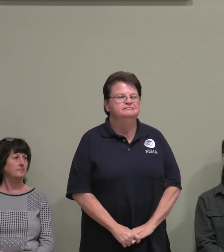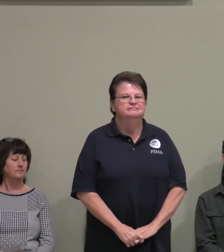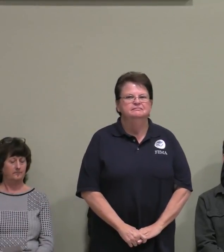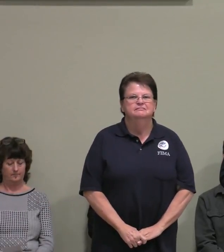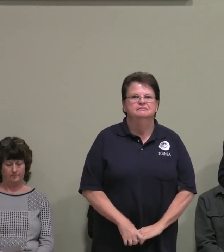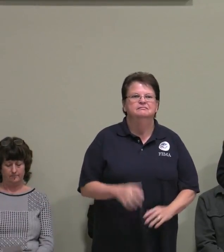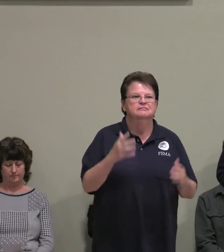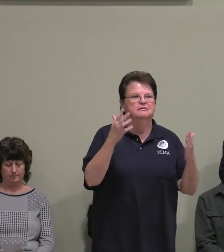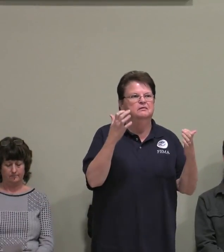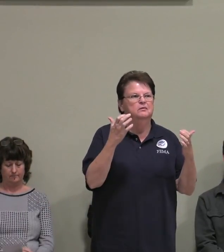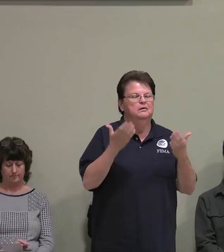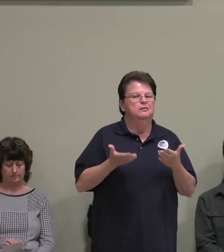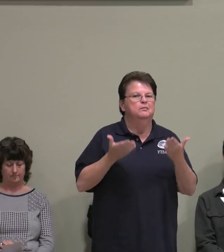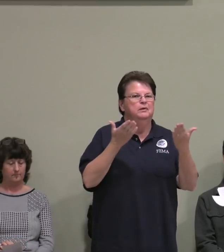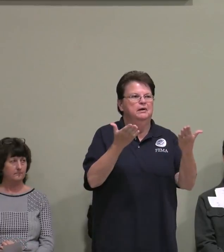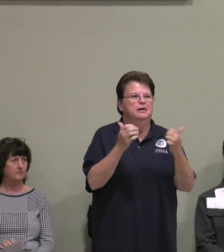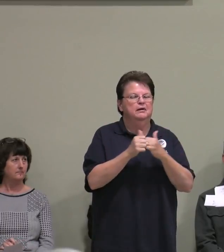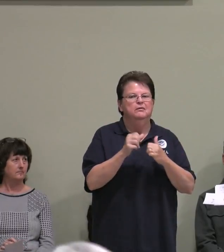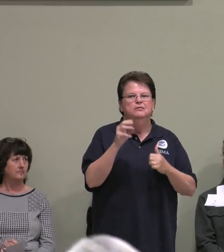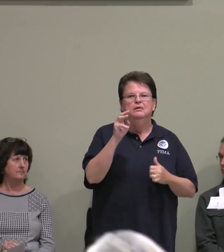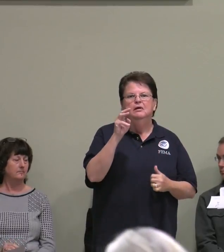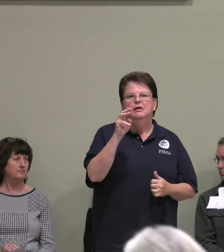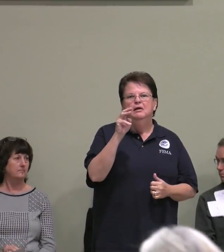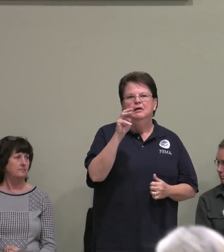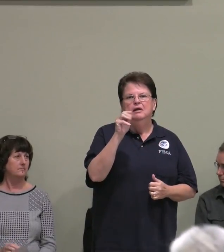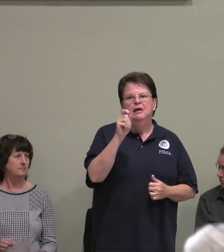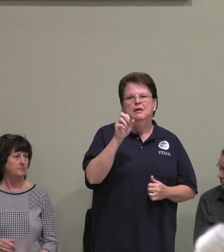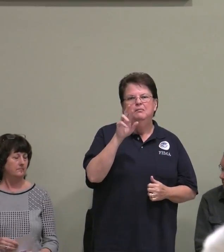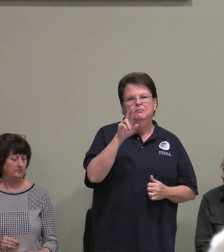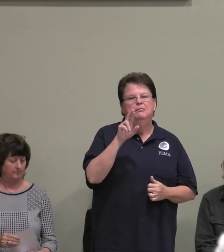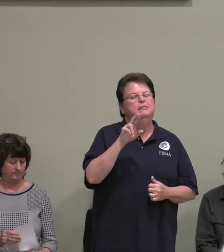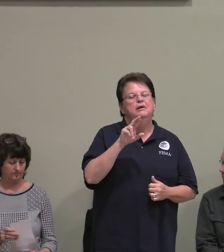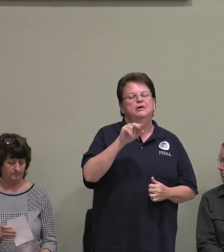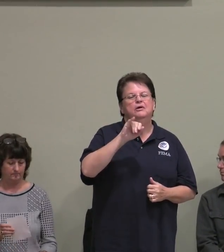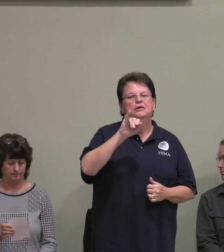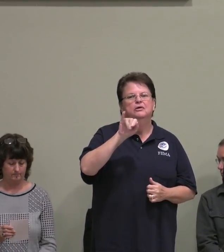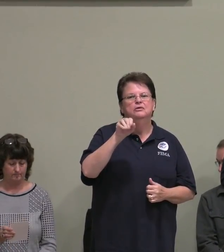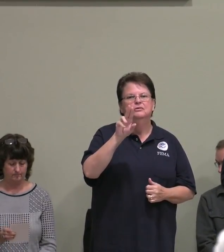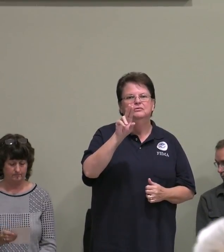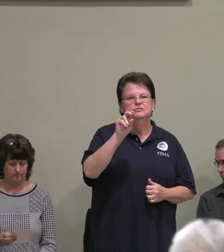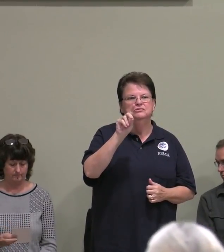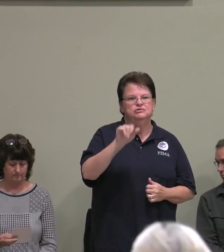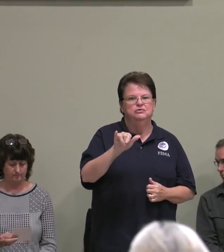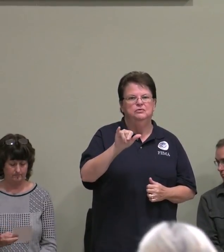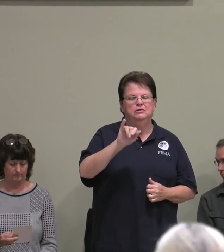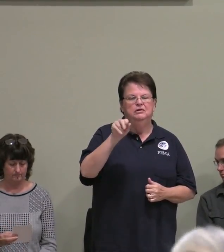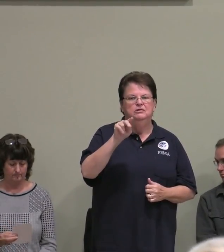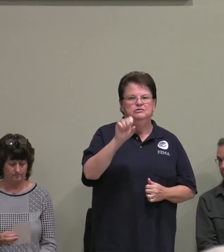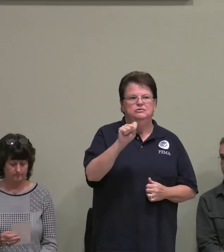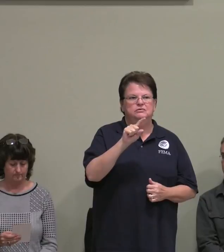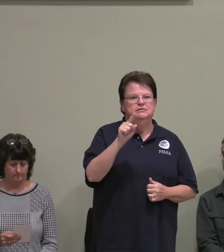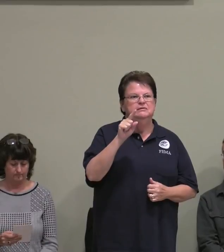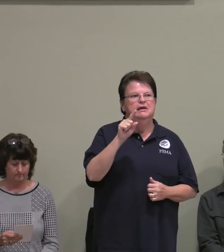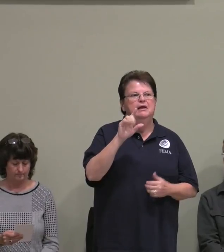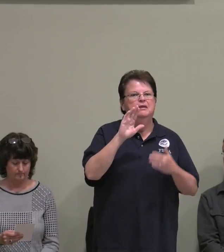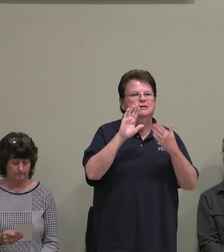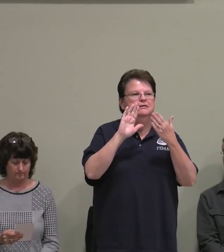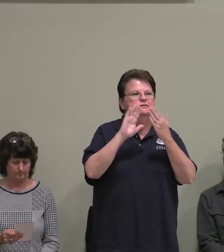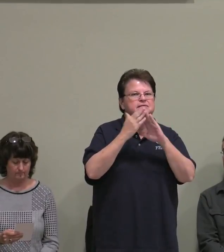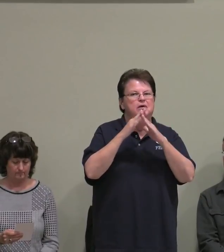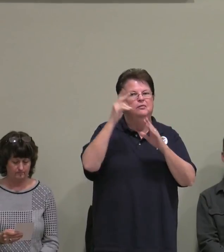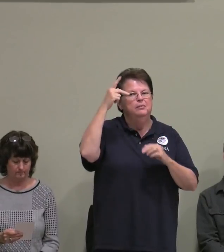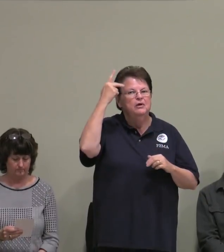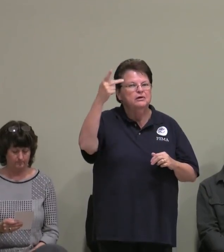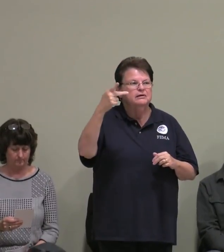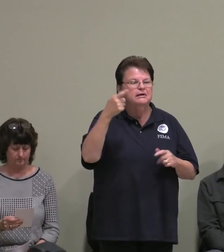I want to bring up Mayor Jody Jones and Lauren Gill, Paradise Town Manager, to address some of the questions that